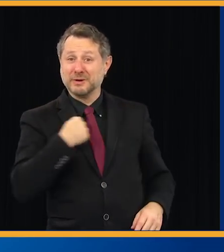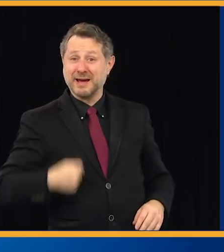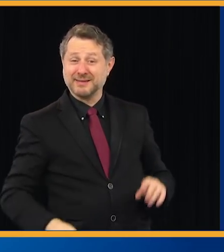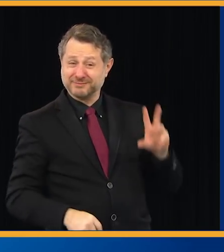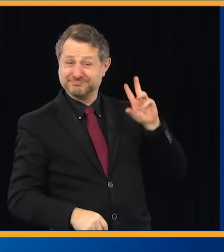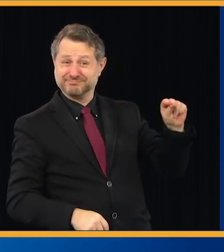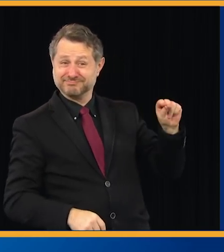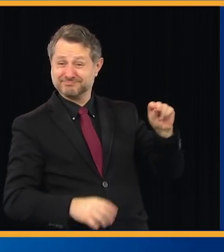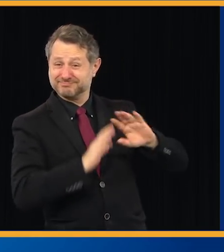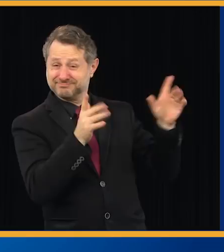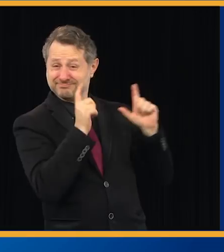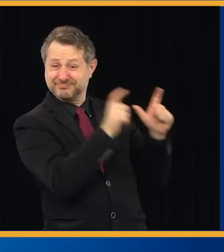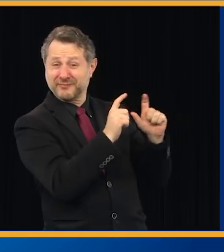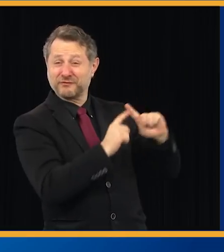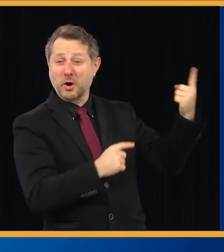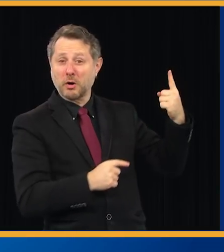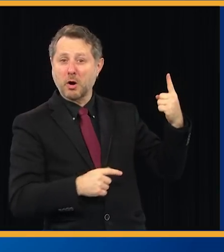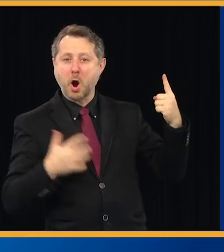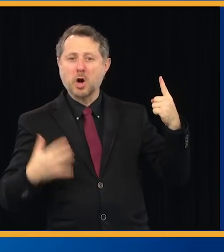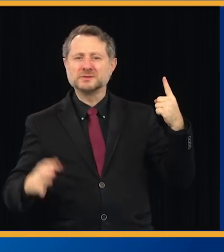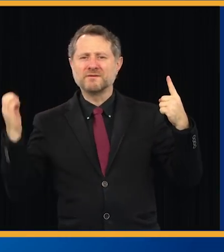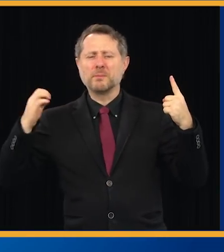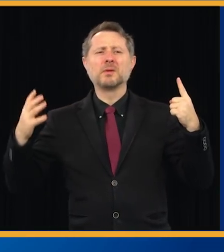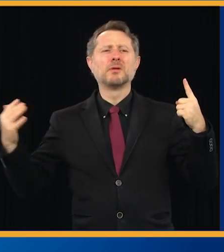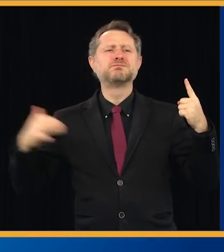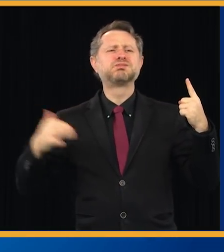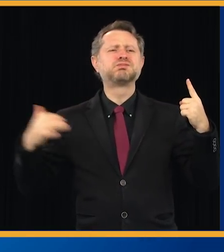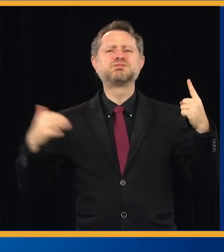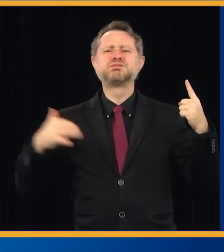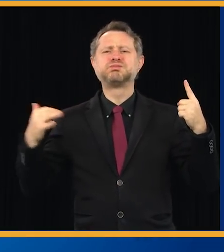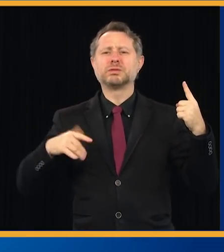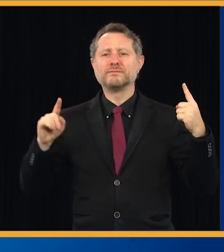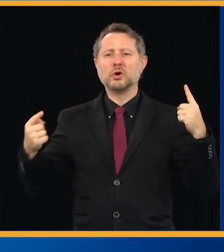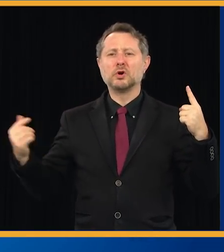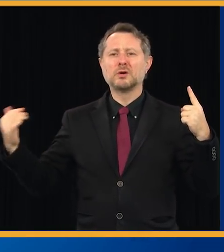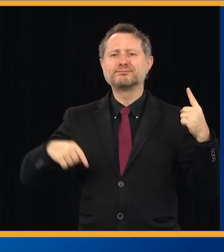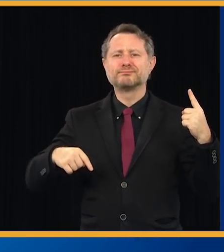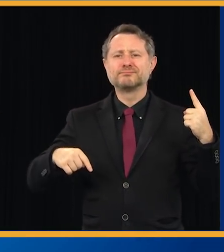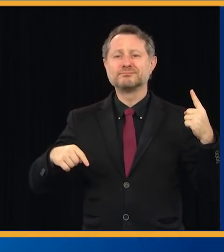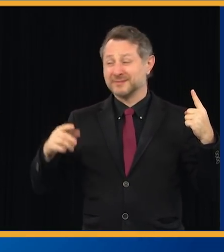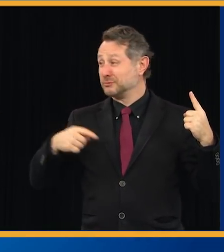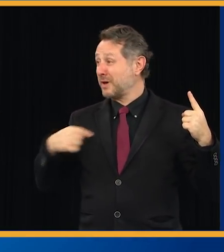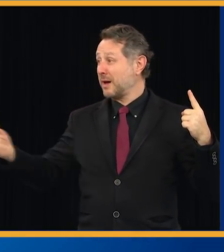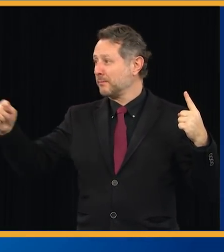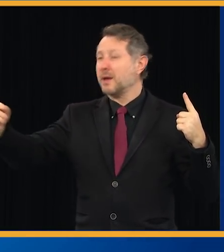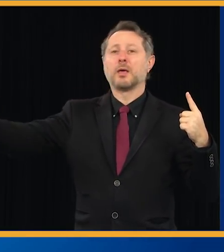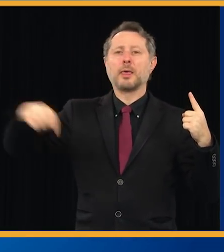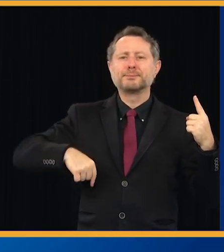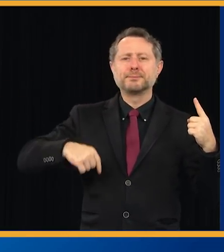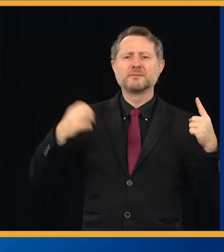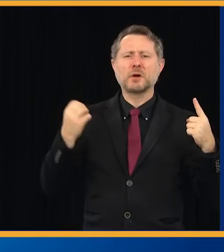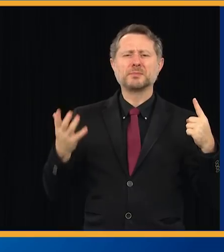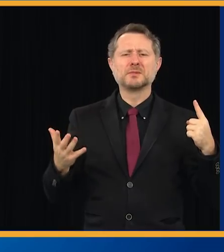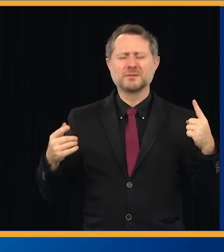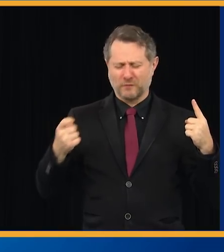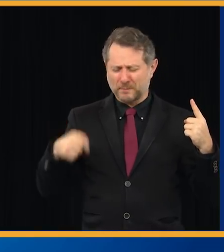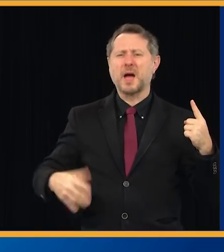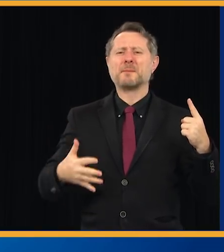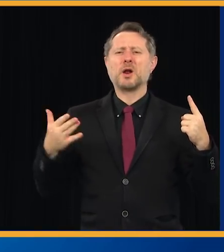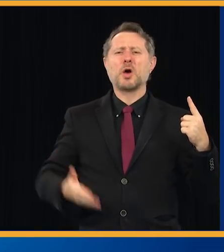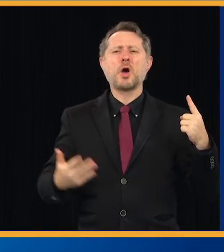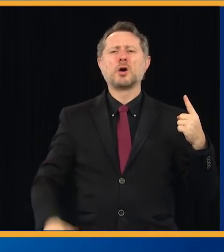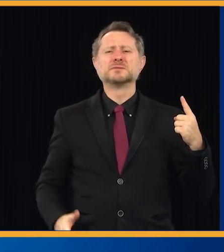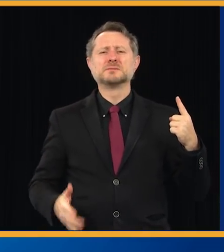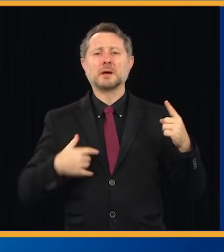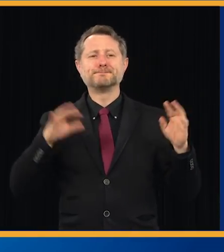virus was already gone. And it was in Europe, and then it came here from Europe. And we didn't know at the time. So February, March,